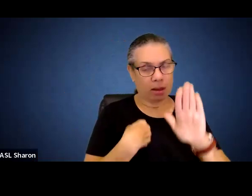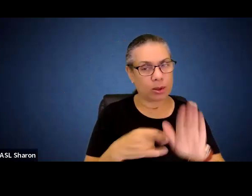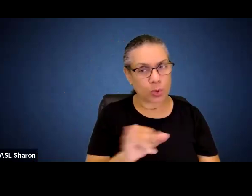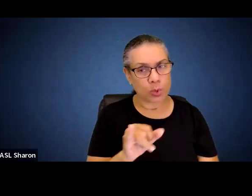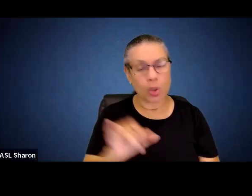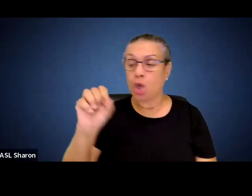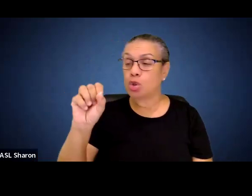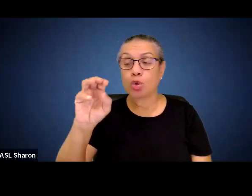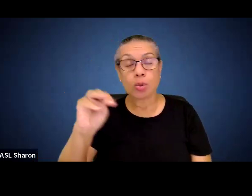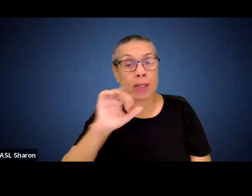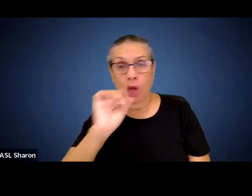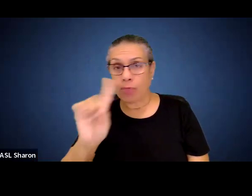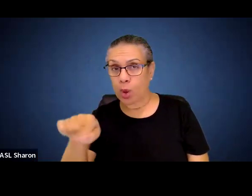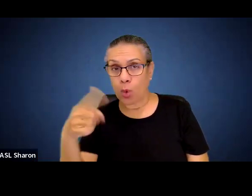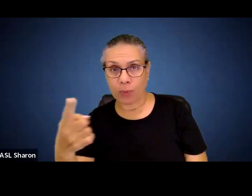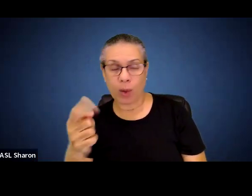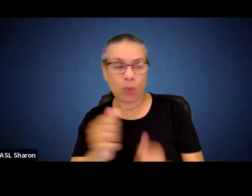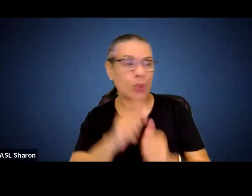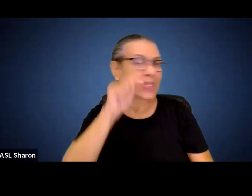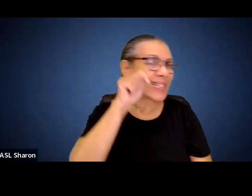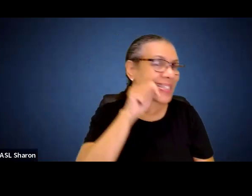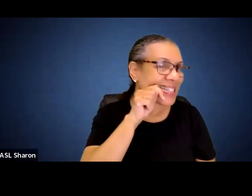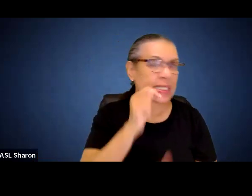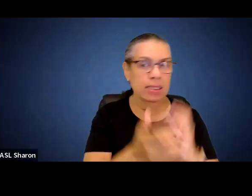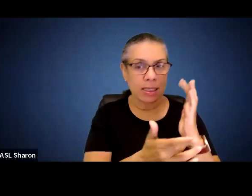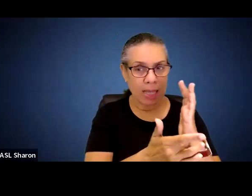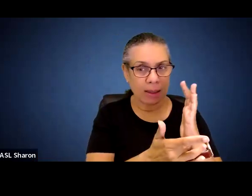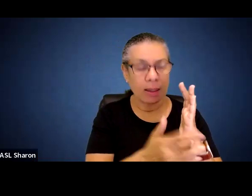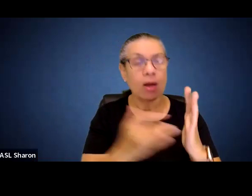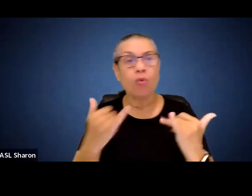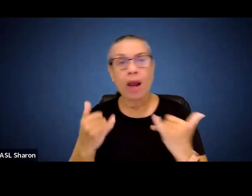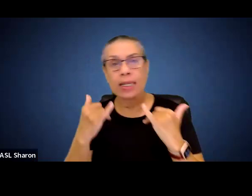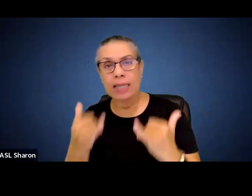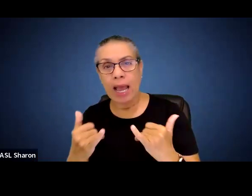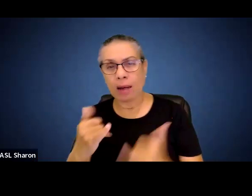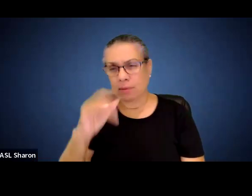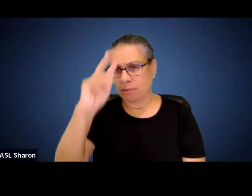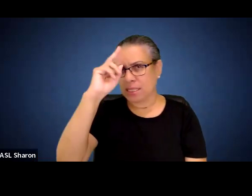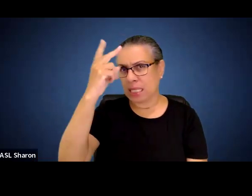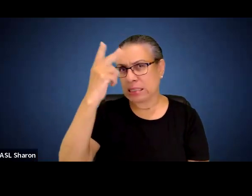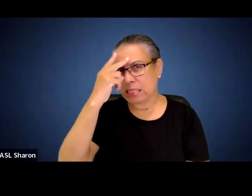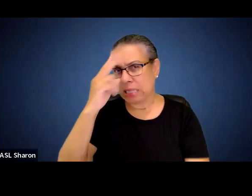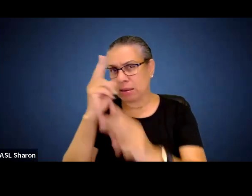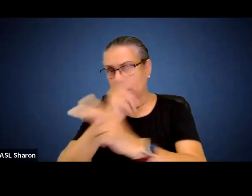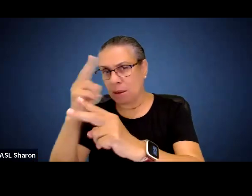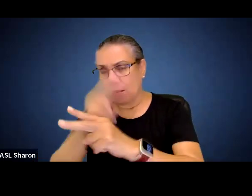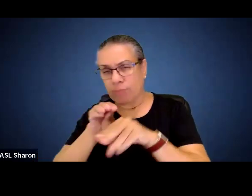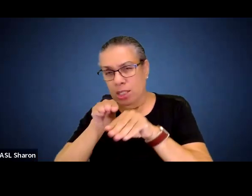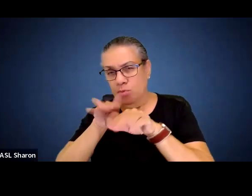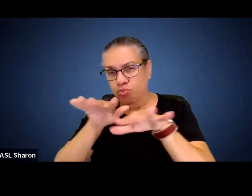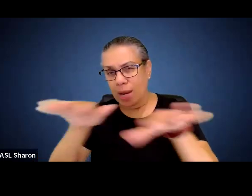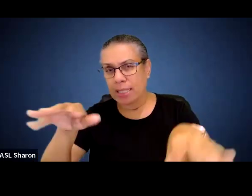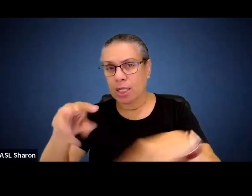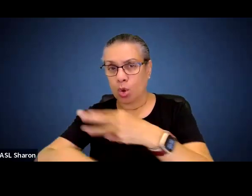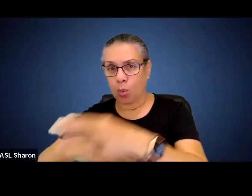the only concern we have regarding teens and tech. With AI on the rise, misinformation and misunderstanding of how these algorithms work is already spreading around the world. They are